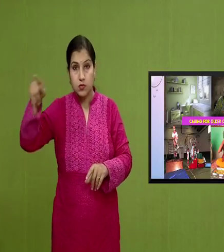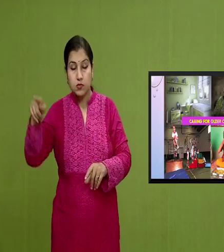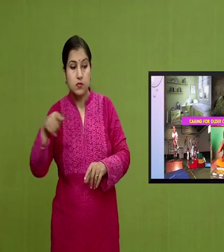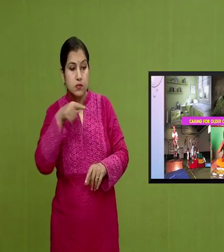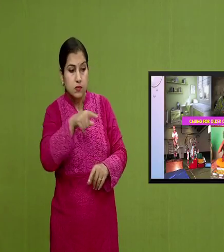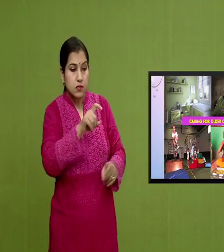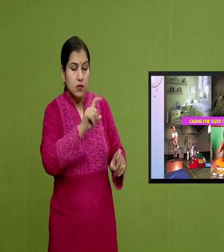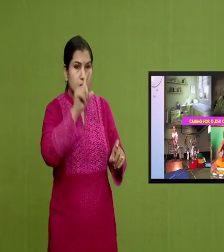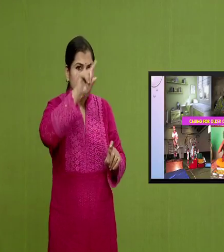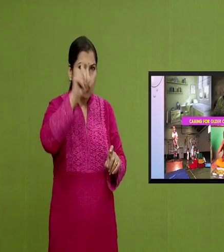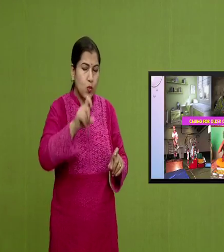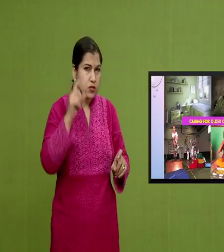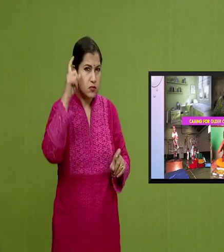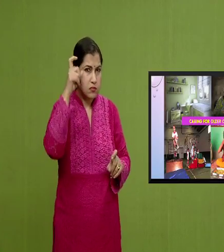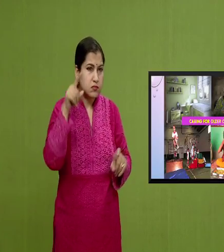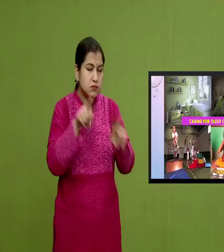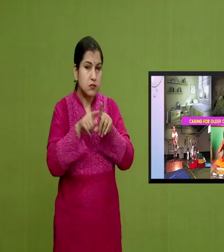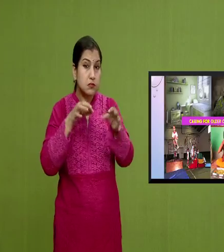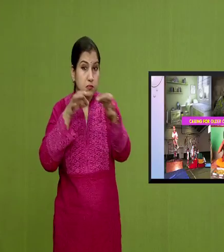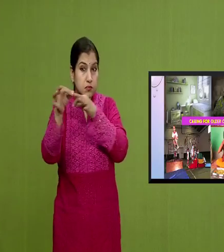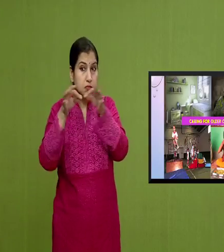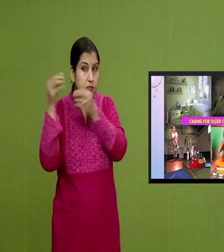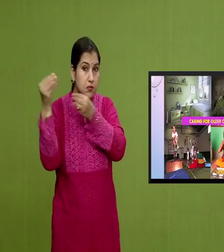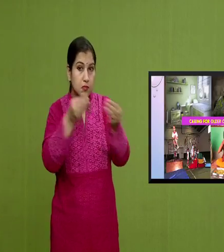curiosity with proper means.